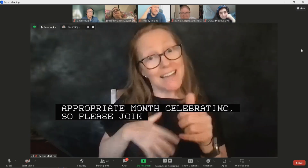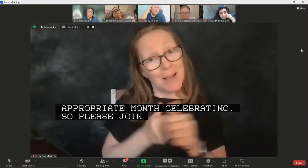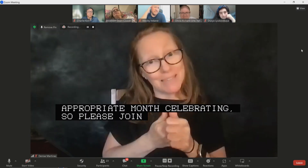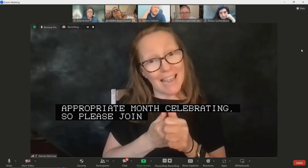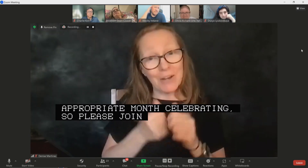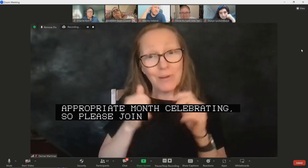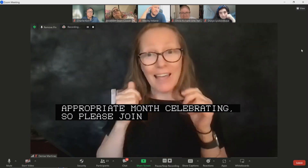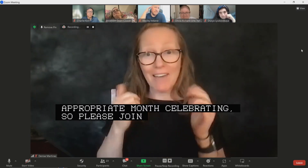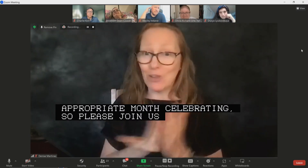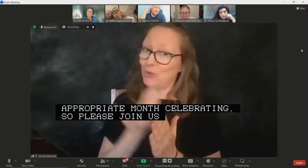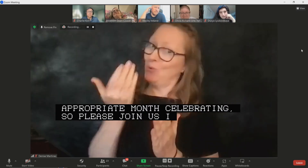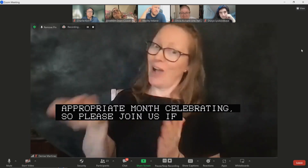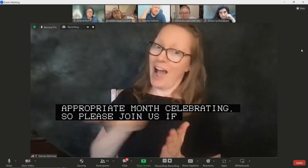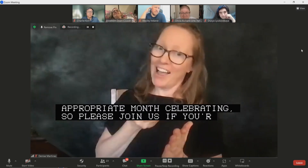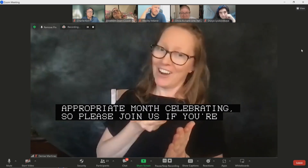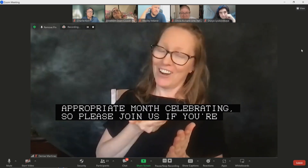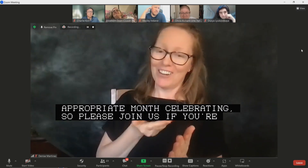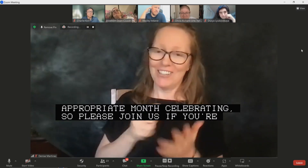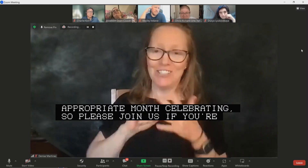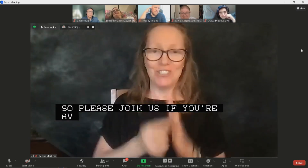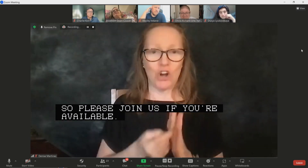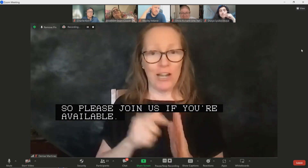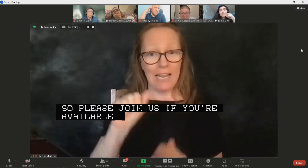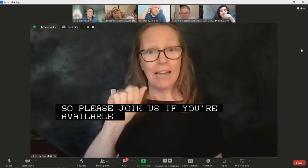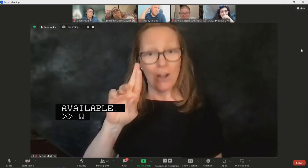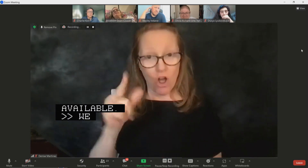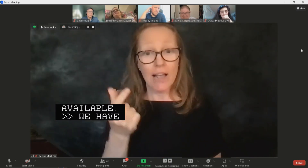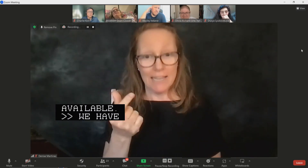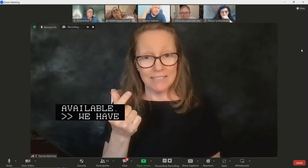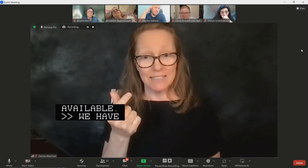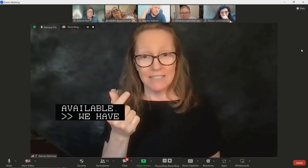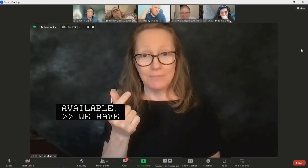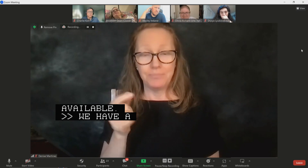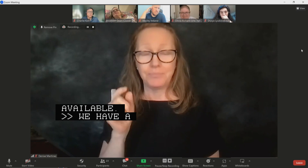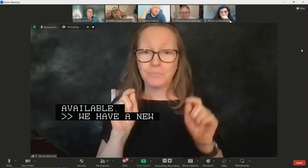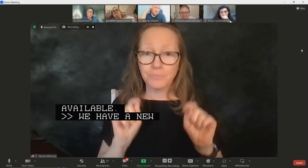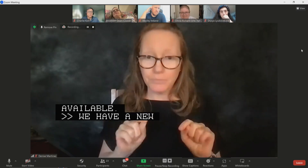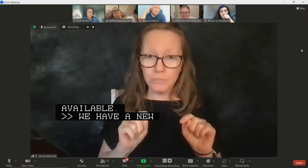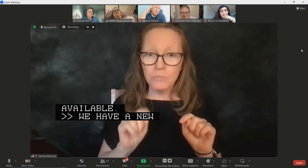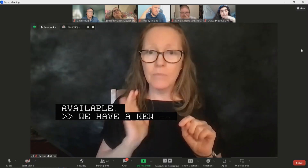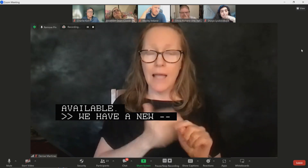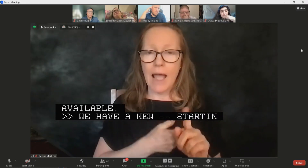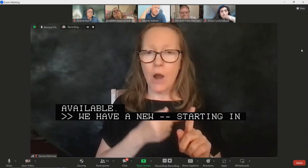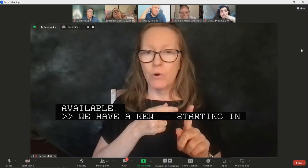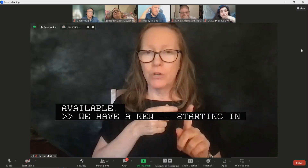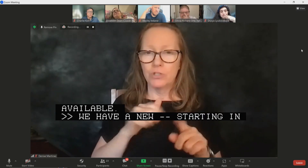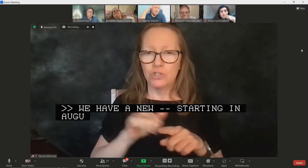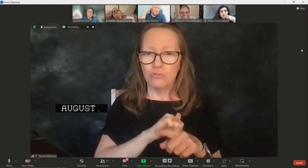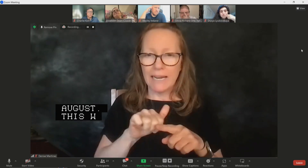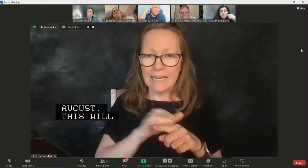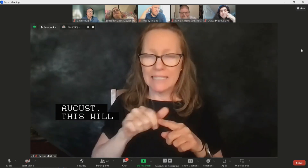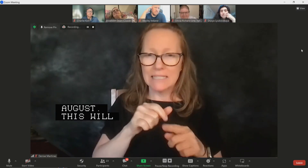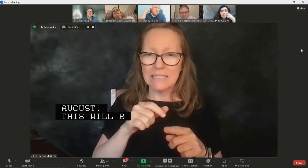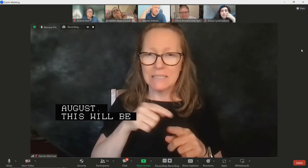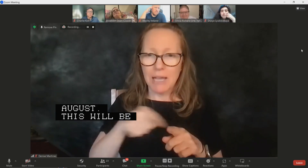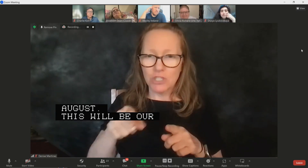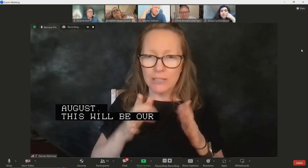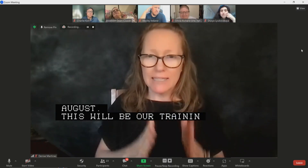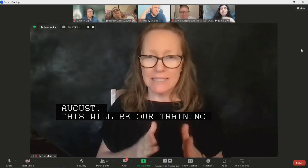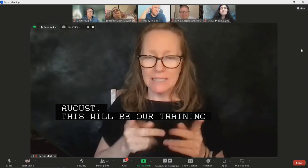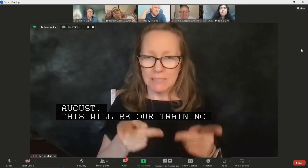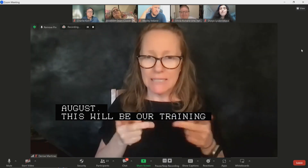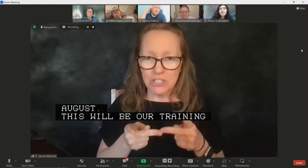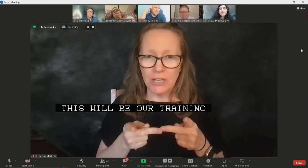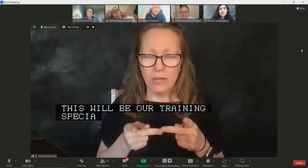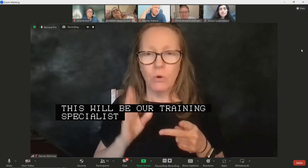hire who will be starting in August. This will be our training specialist position, and we will be